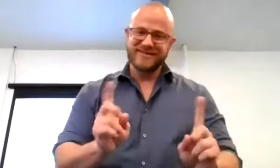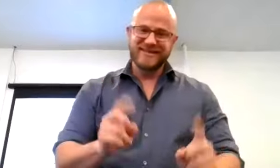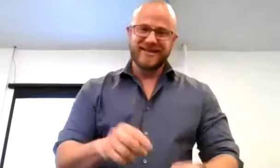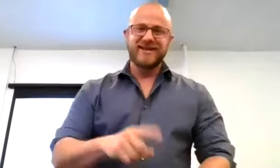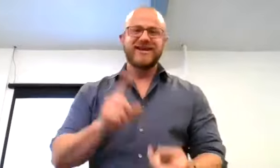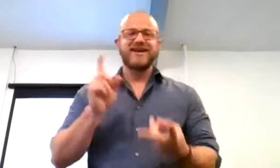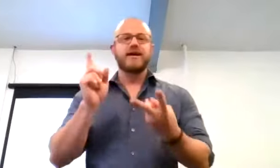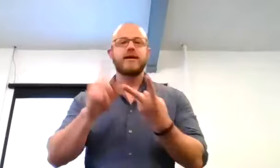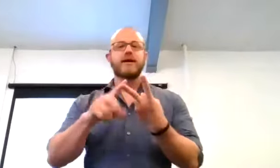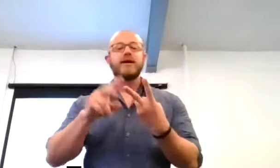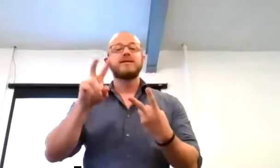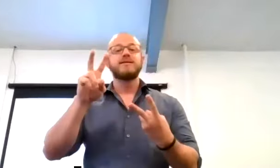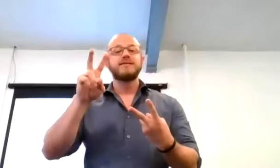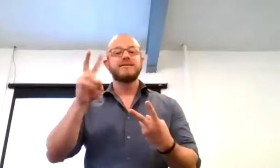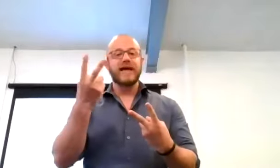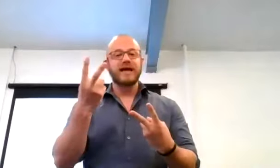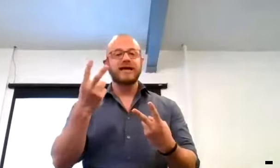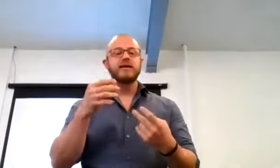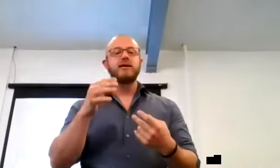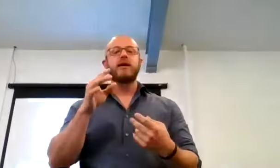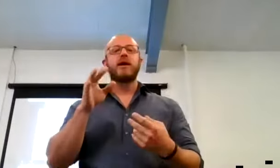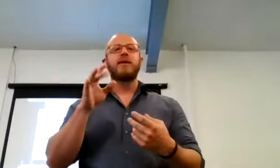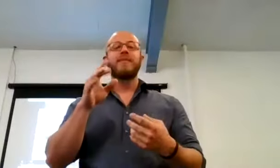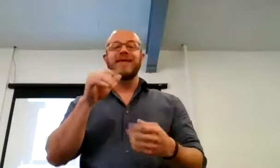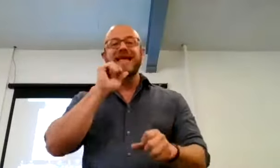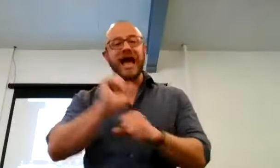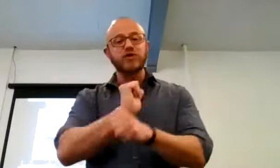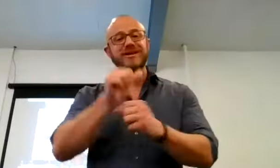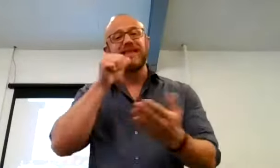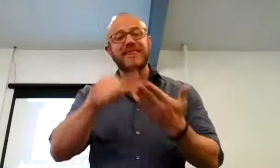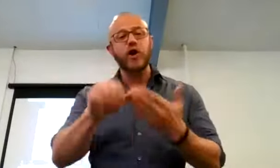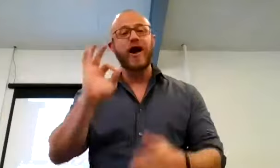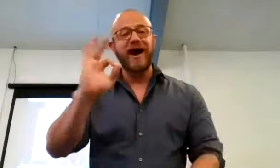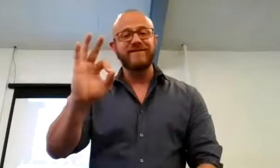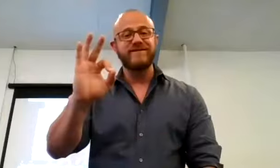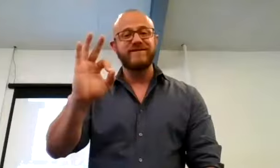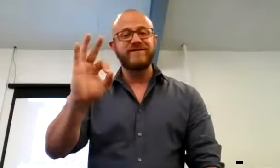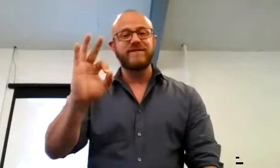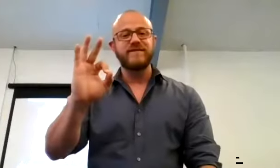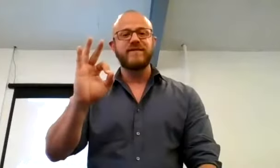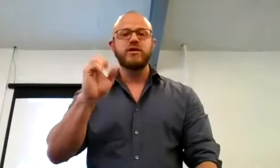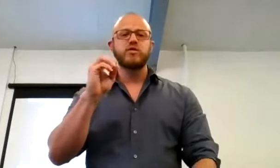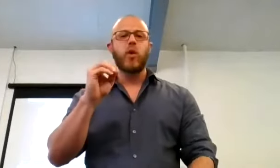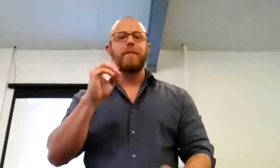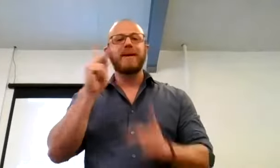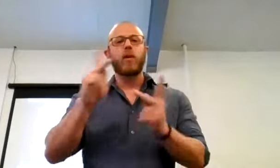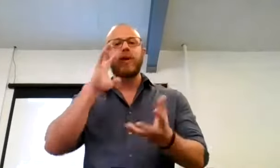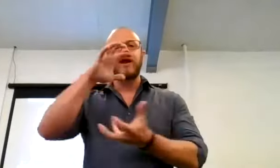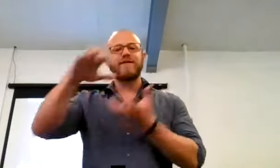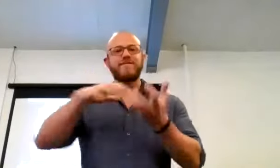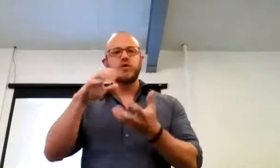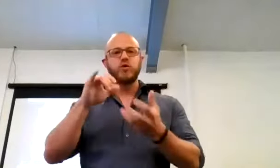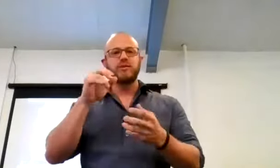no, we're not gonna use that sign. But the second reason is, that actually is the letter F. So people